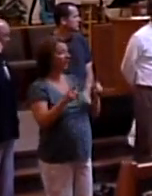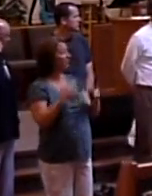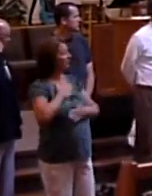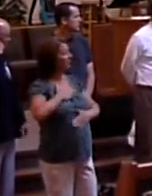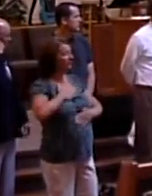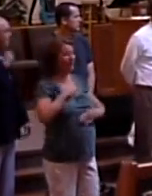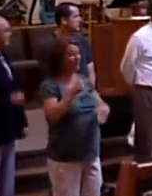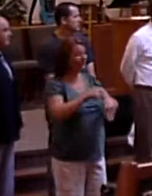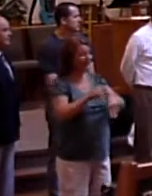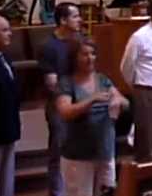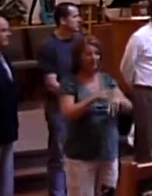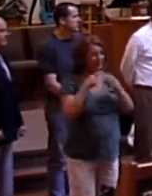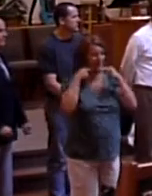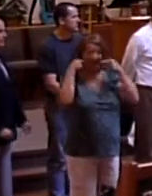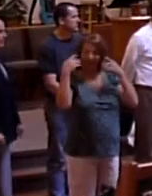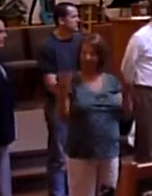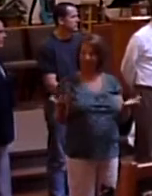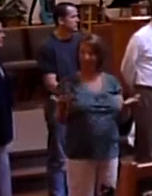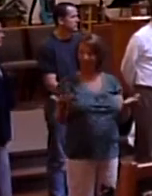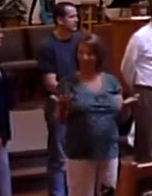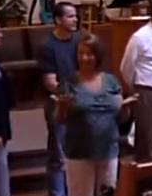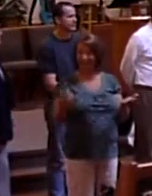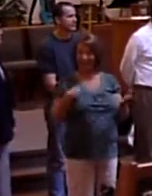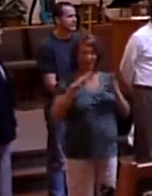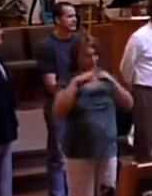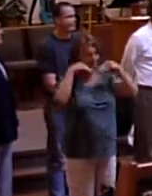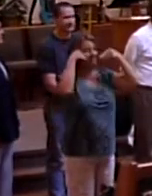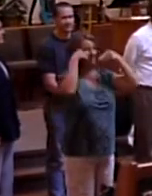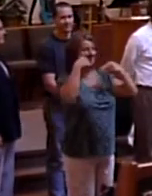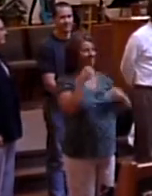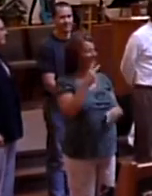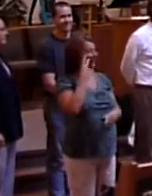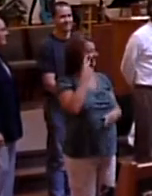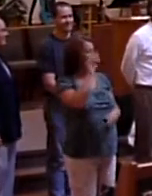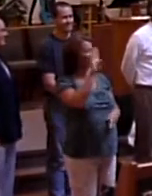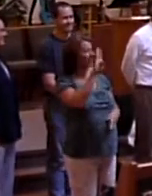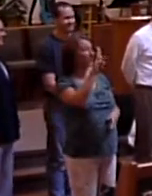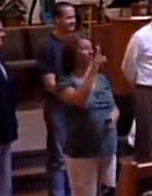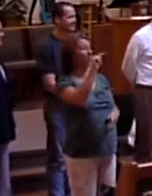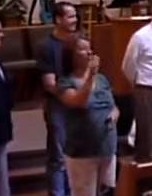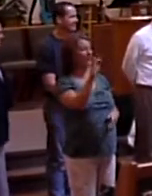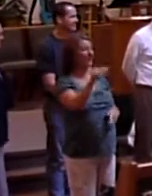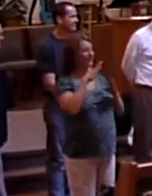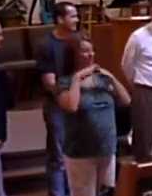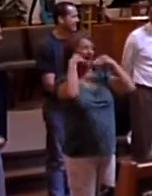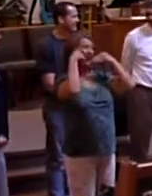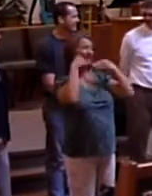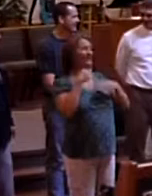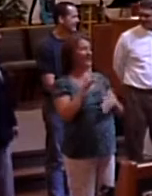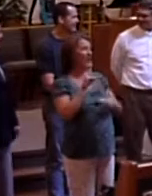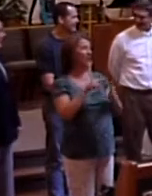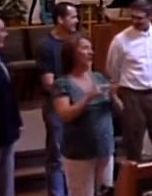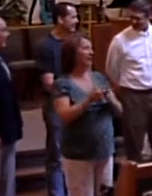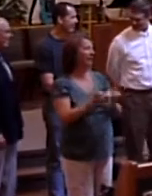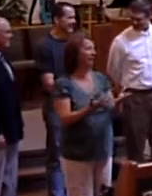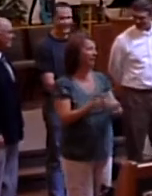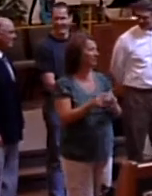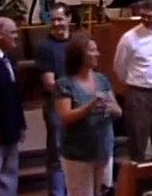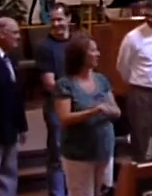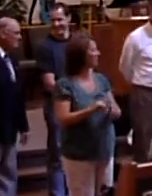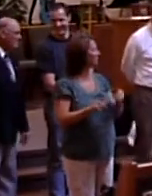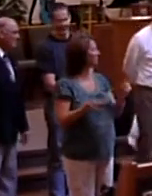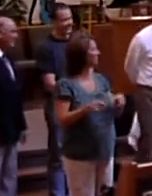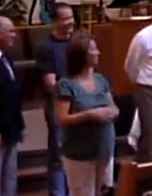we smile about. I even caught Burton smiling a while ago. And I didn't really mean anything by that, but I'm just saying that this